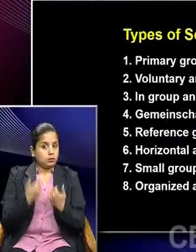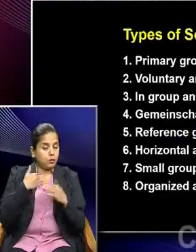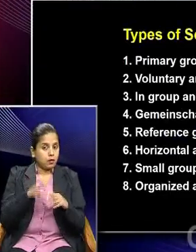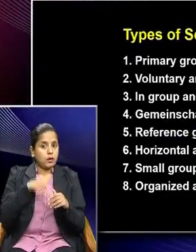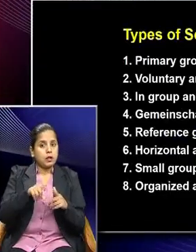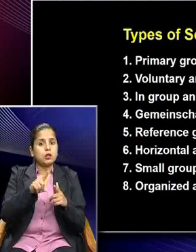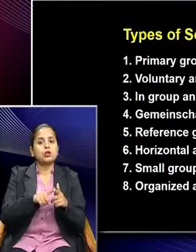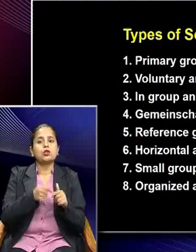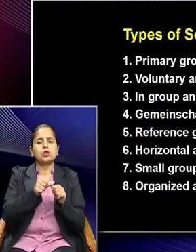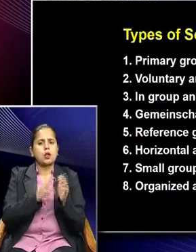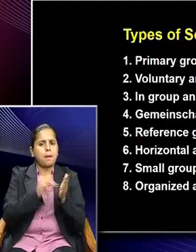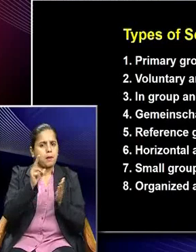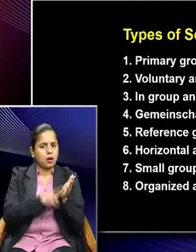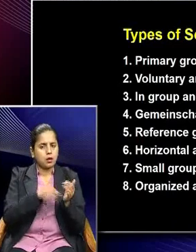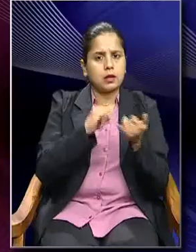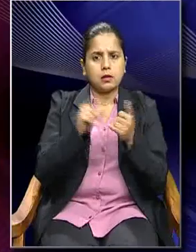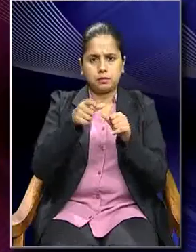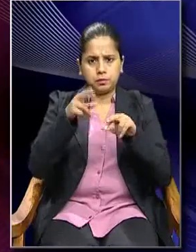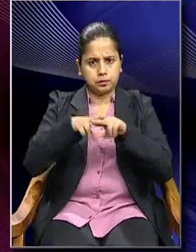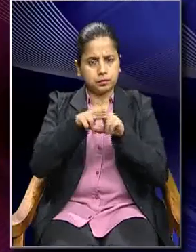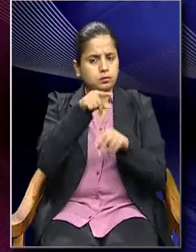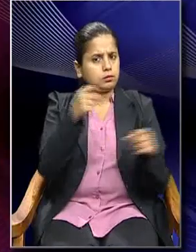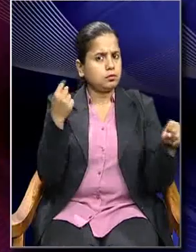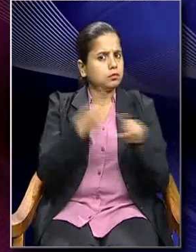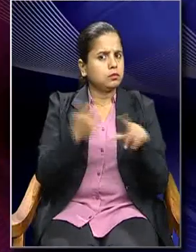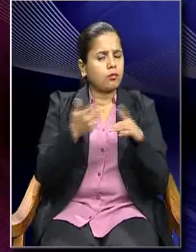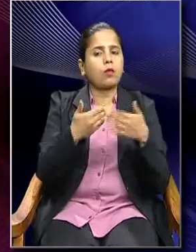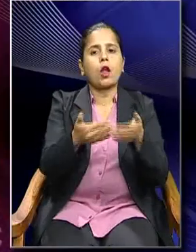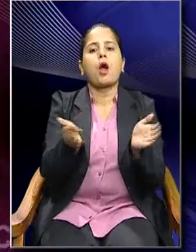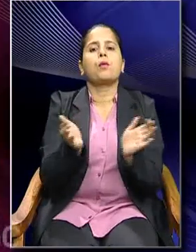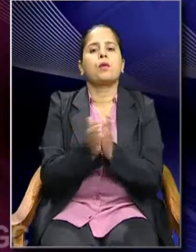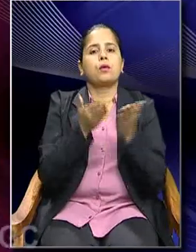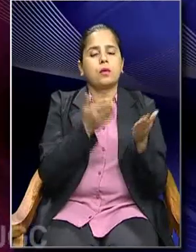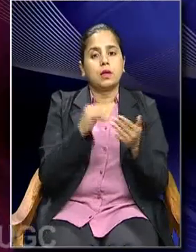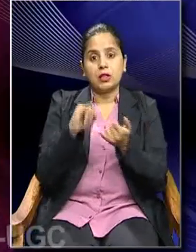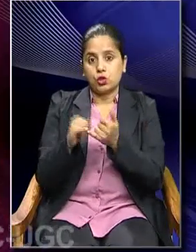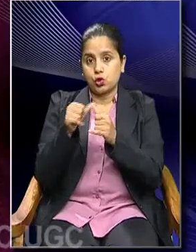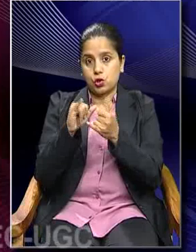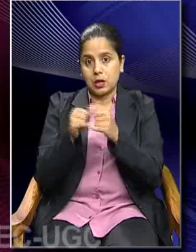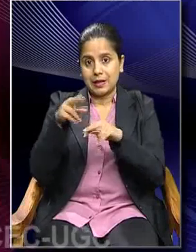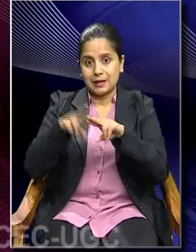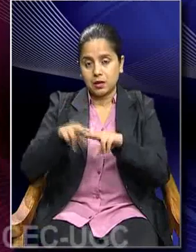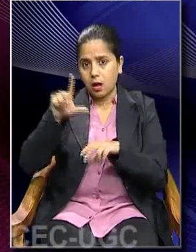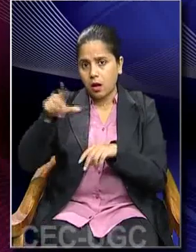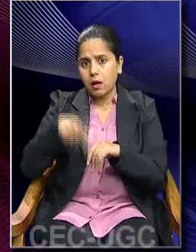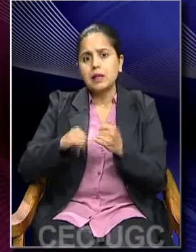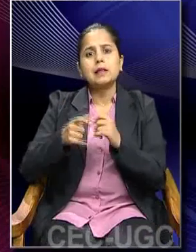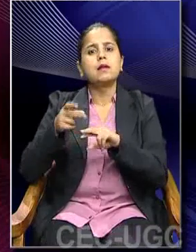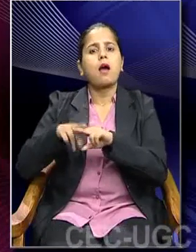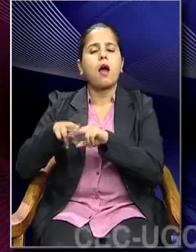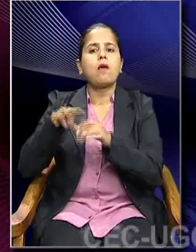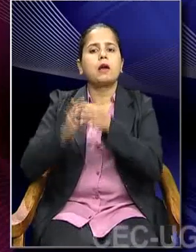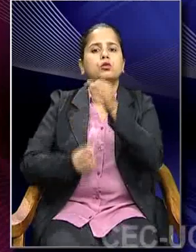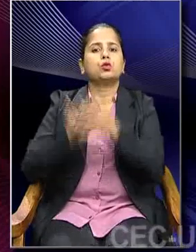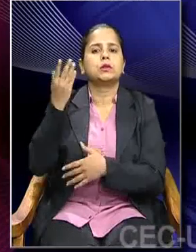Now, Gemeinschaft implies community and Gesellschaft implies